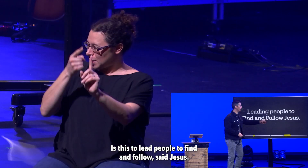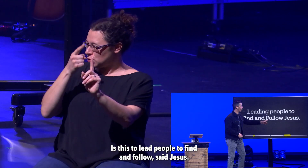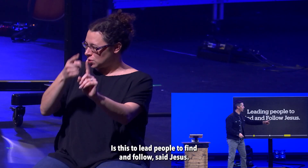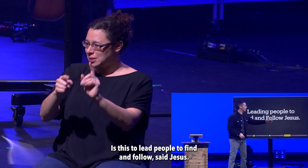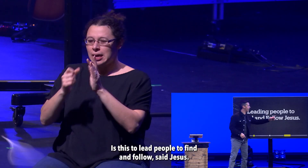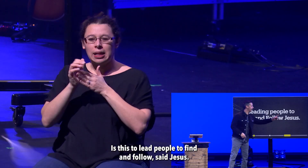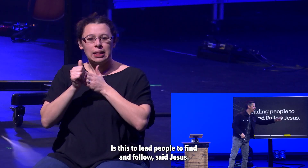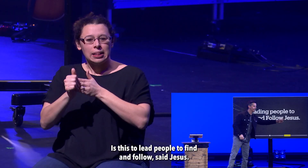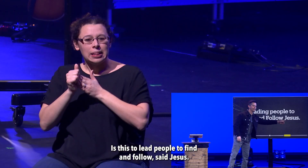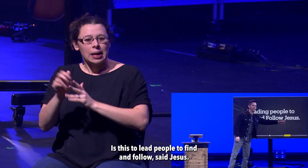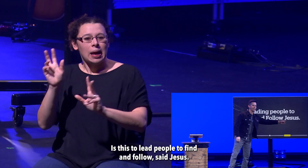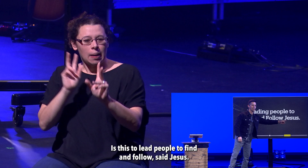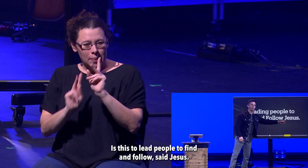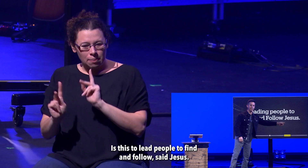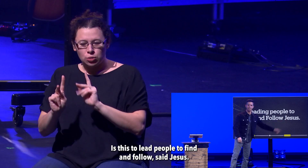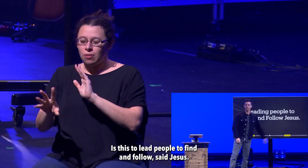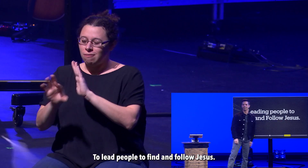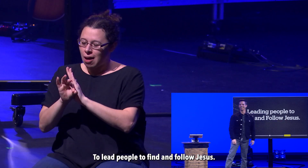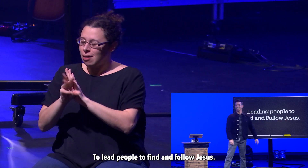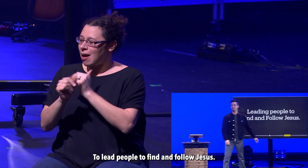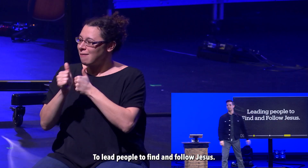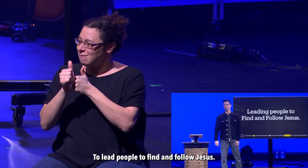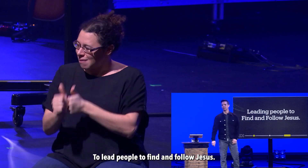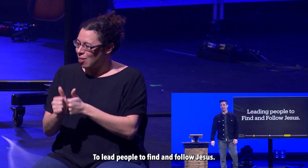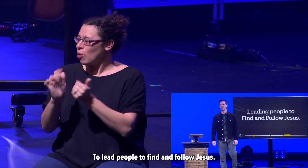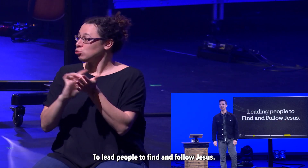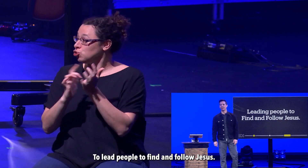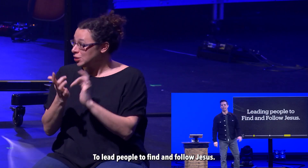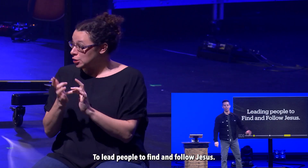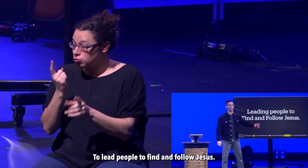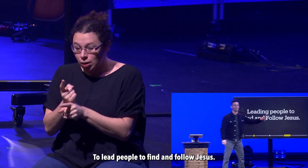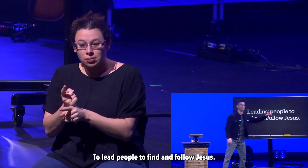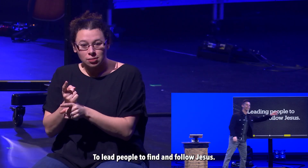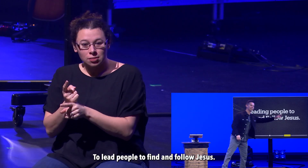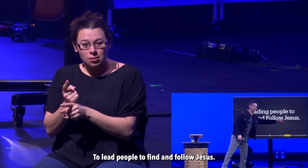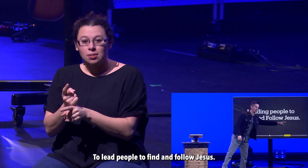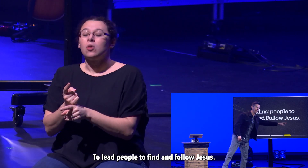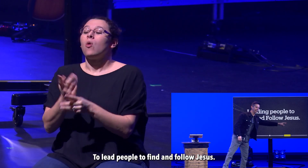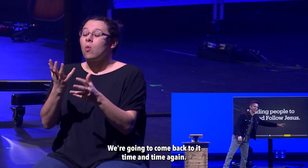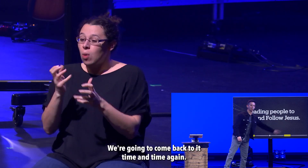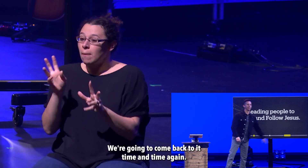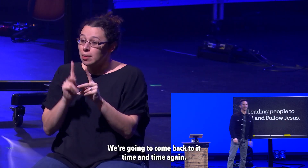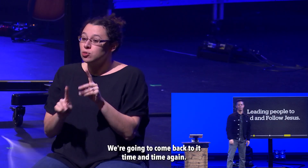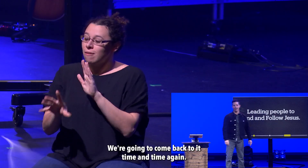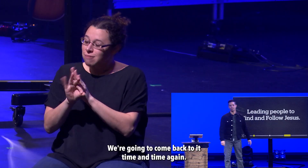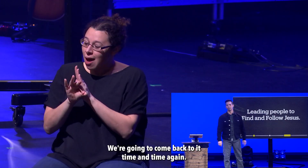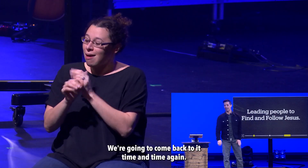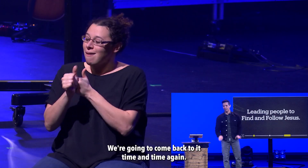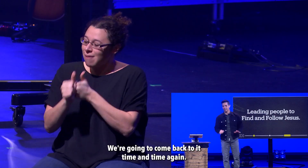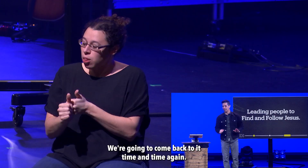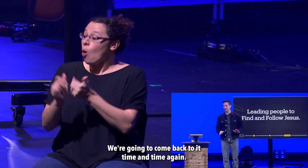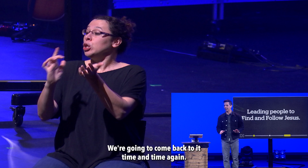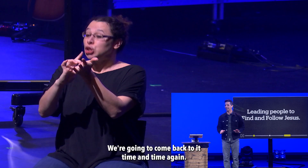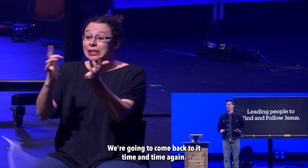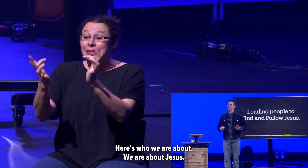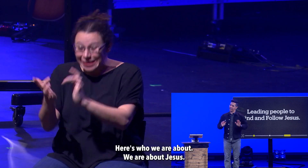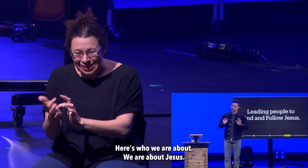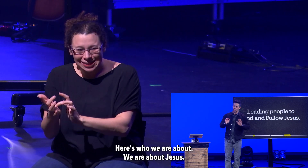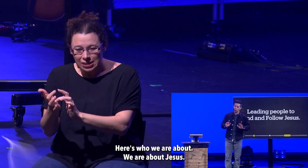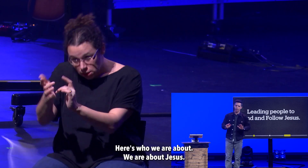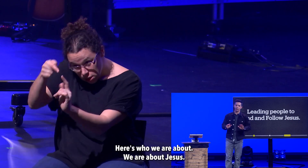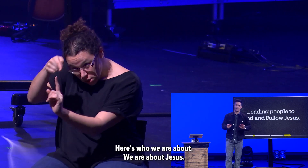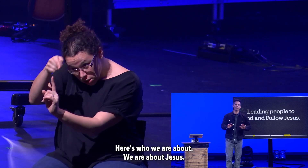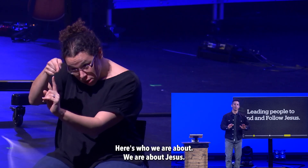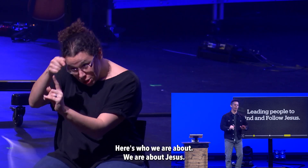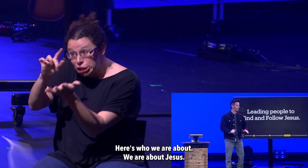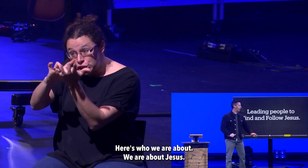and follow, say it, Jesus. To lead people to find and follow Jesus. We're going to come back to you time and time again. Here's